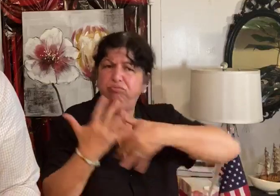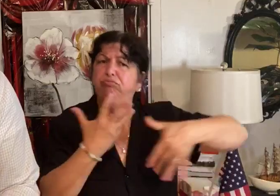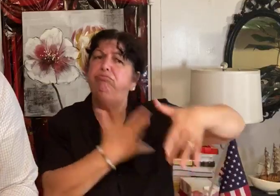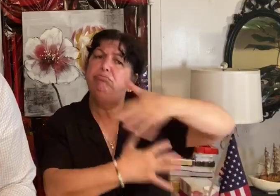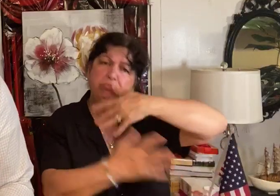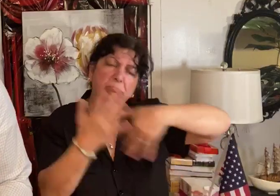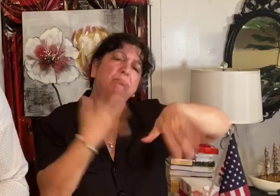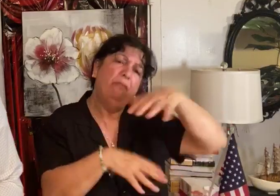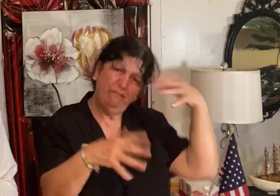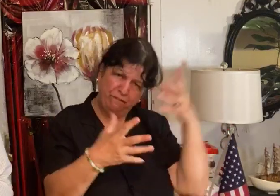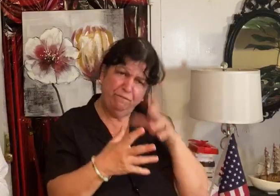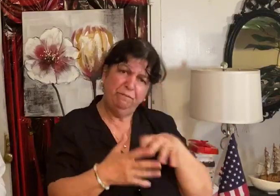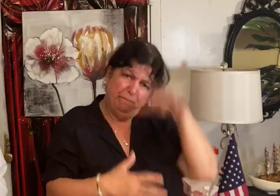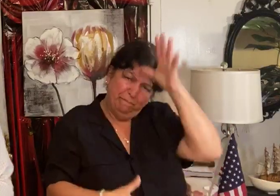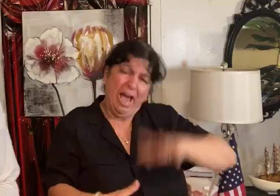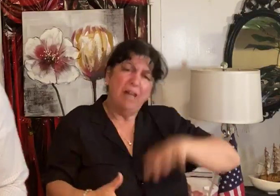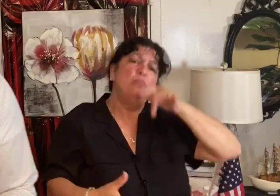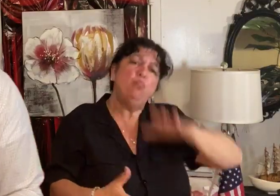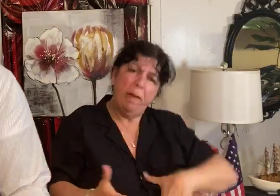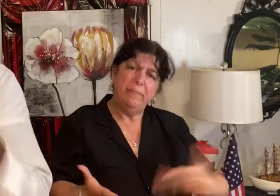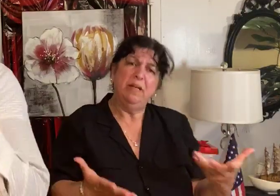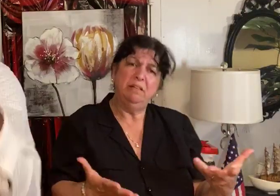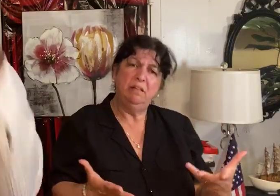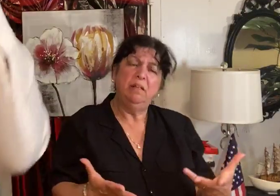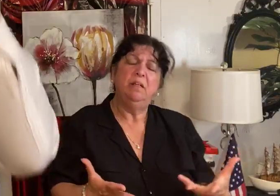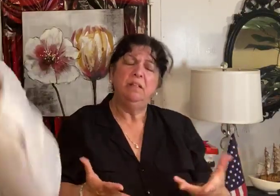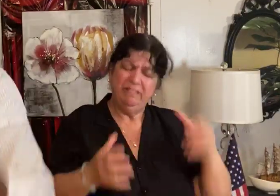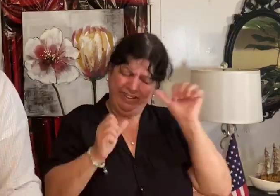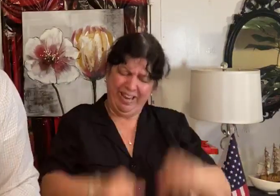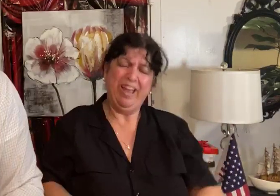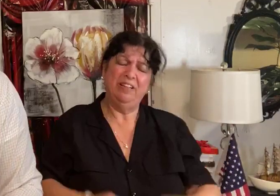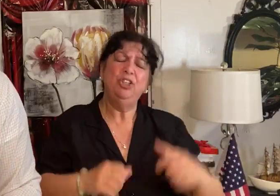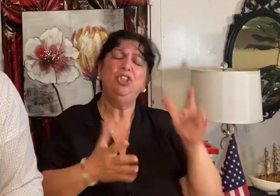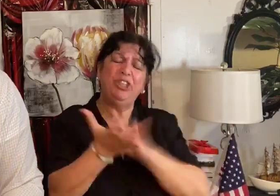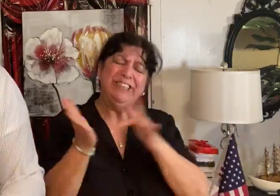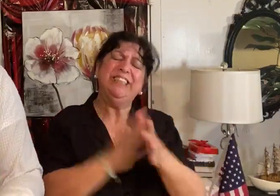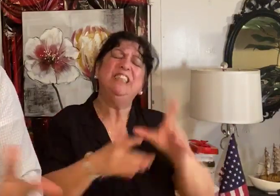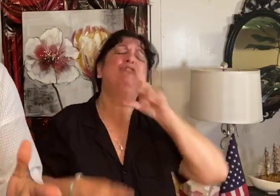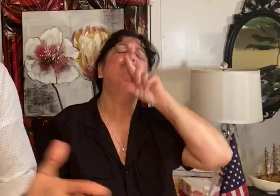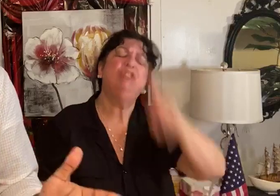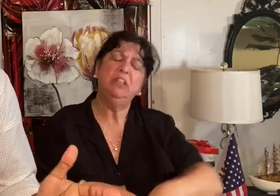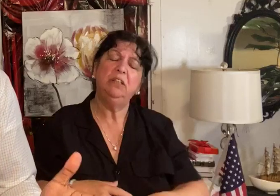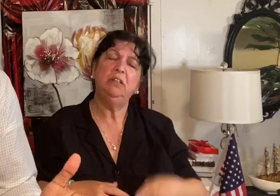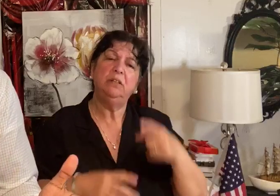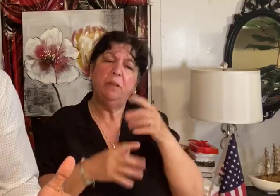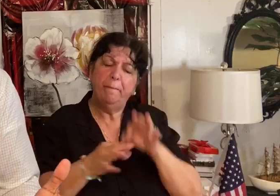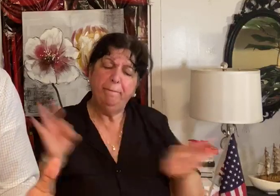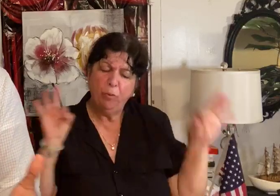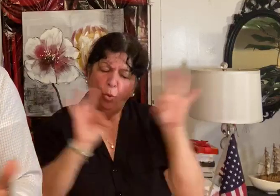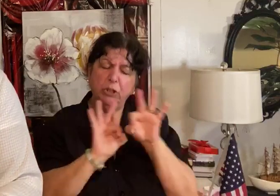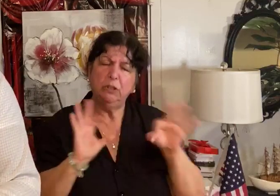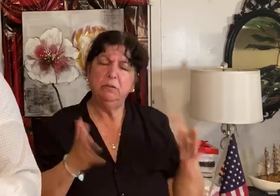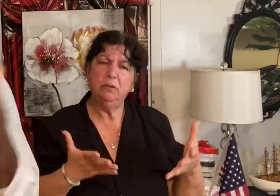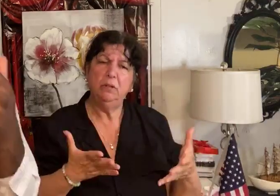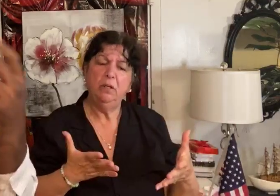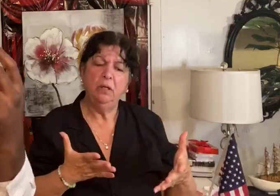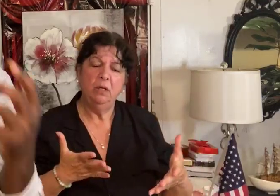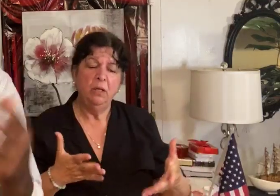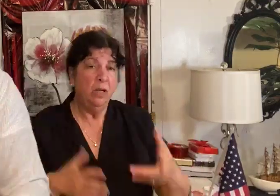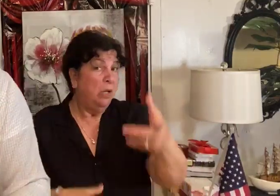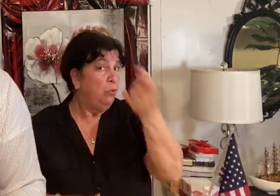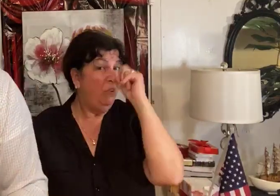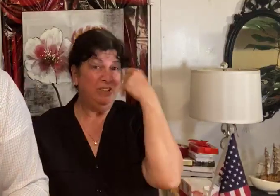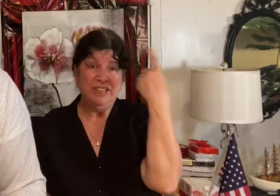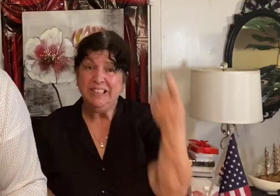your fellow man. Church is essential. Jesus is essential. And for any of us who don't